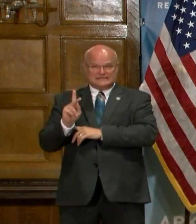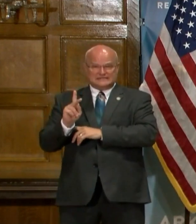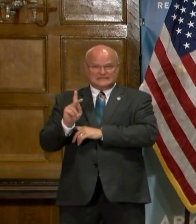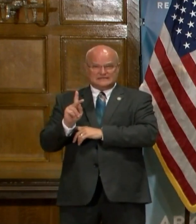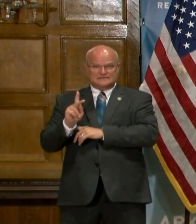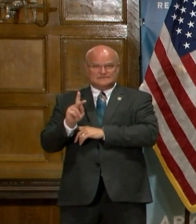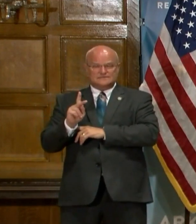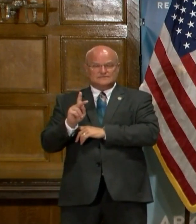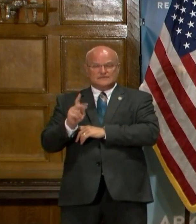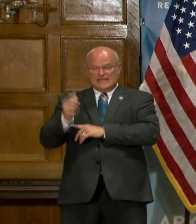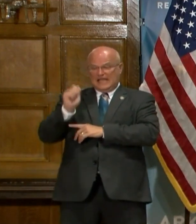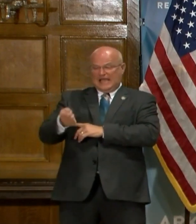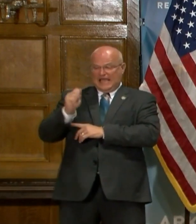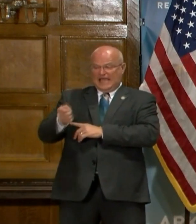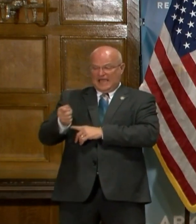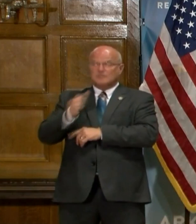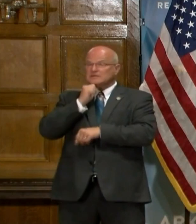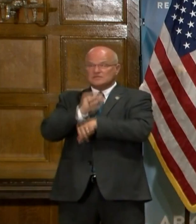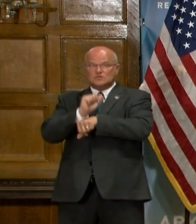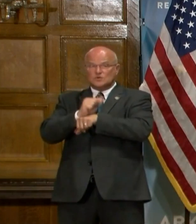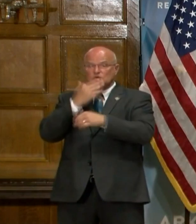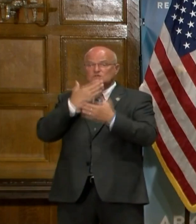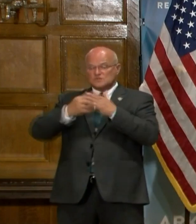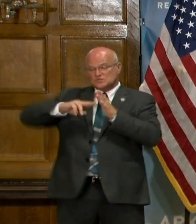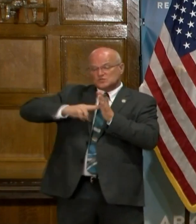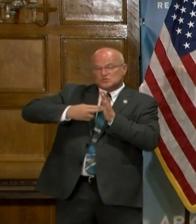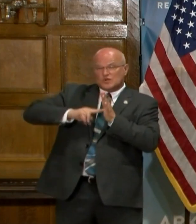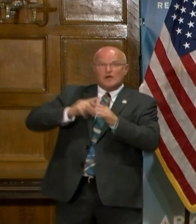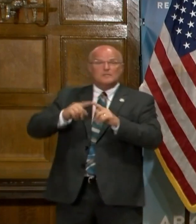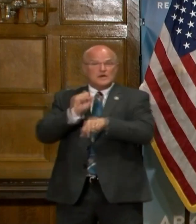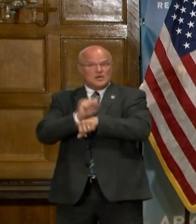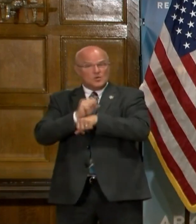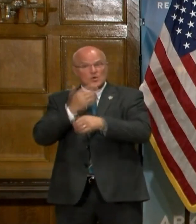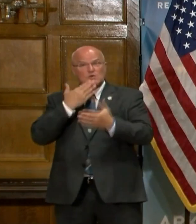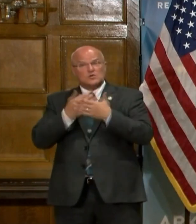A hammer doesn't work very well as a screwdriver,